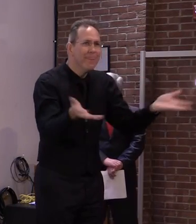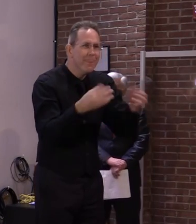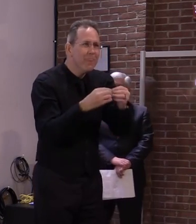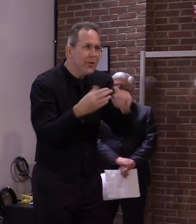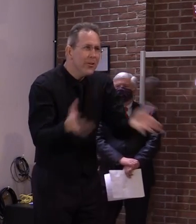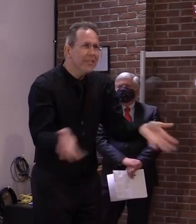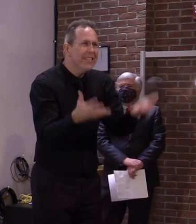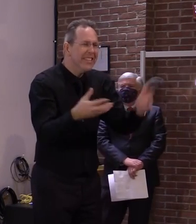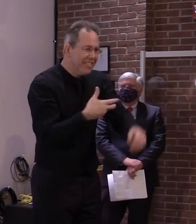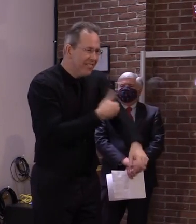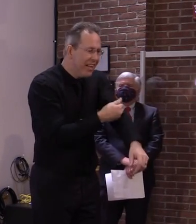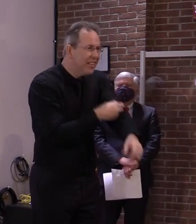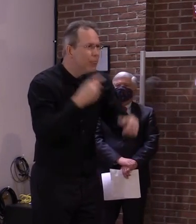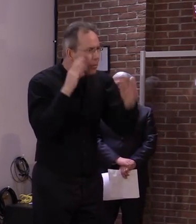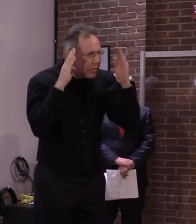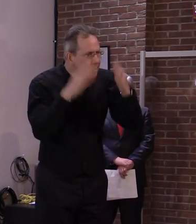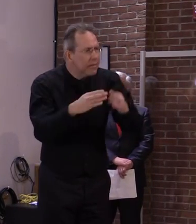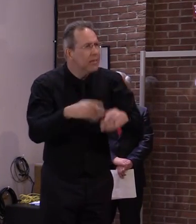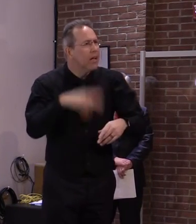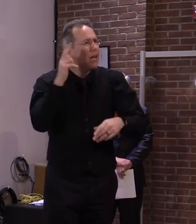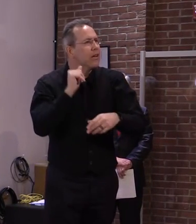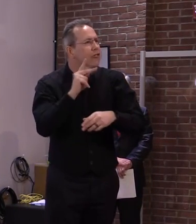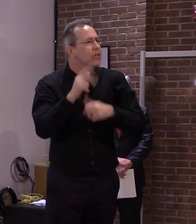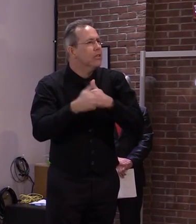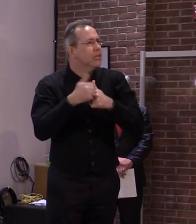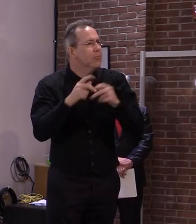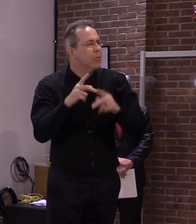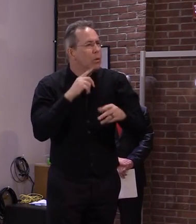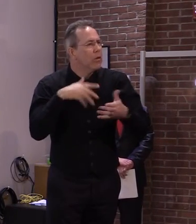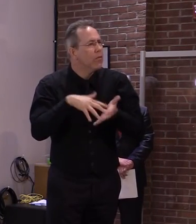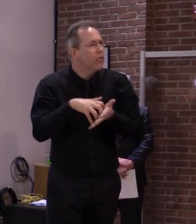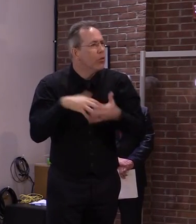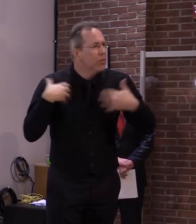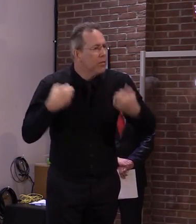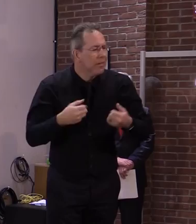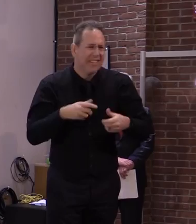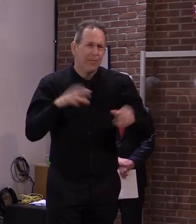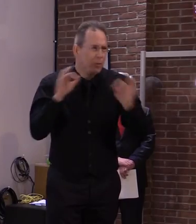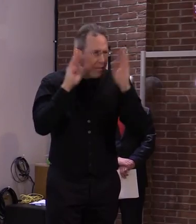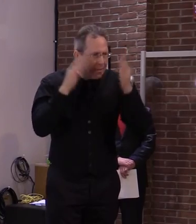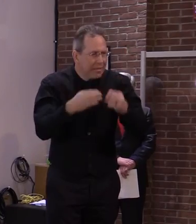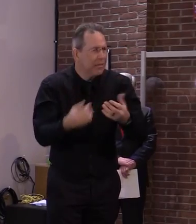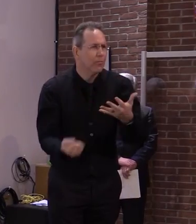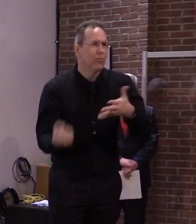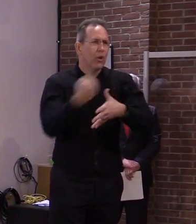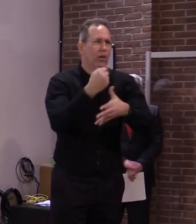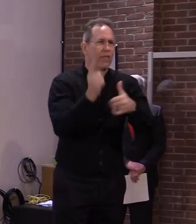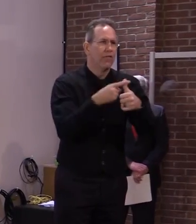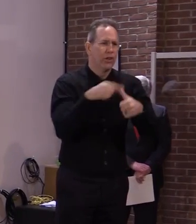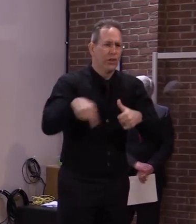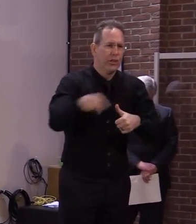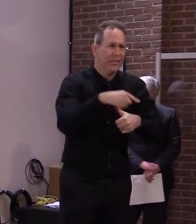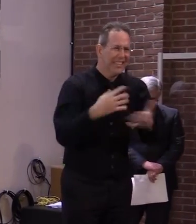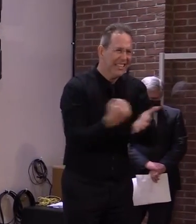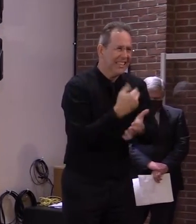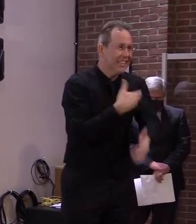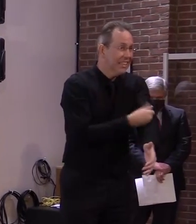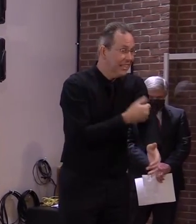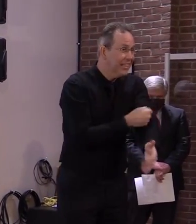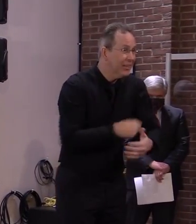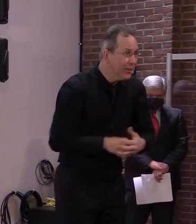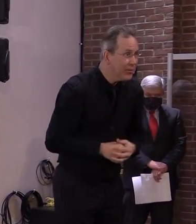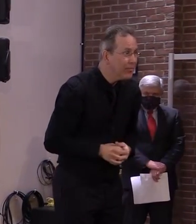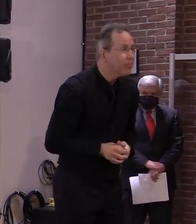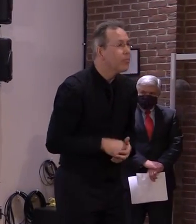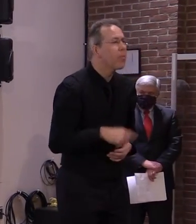to be, it continues to be our top priority. So as we do, it's as important as ever to